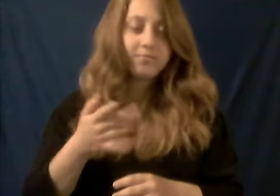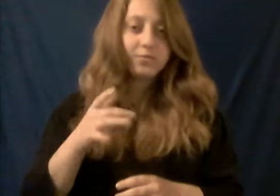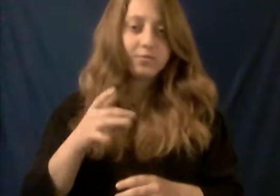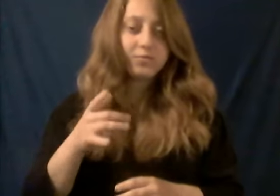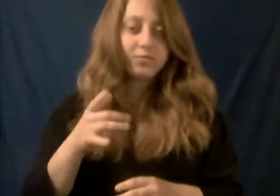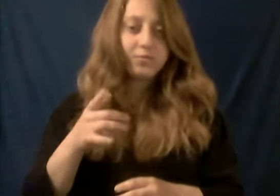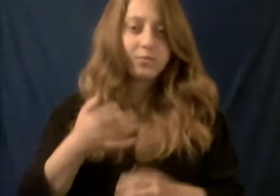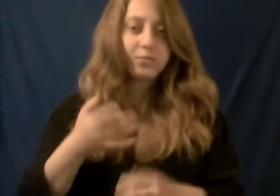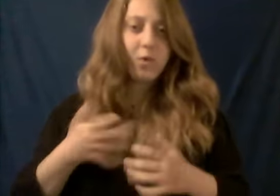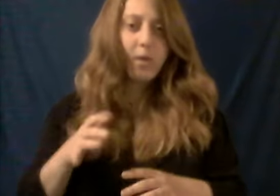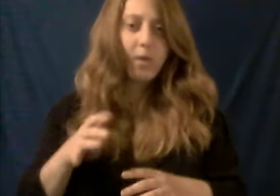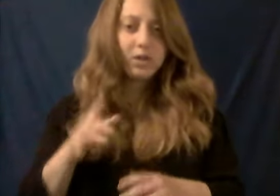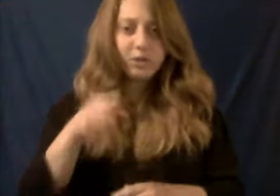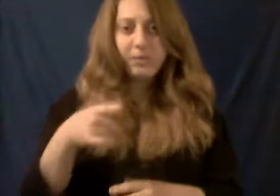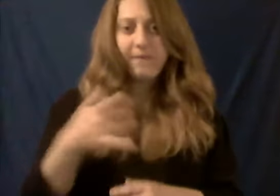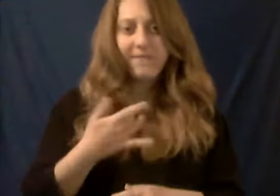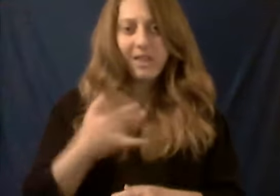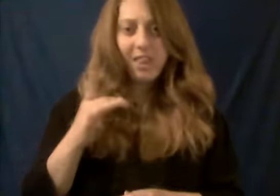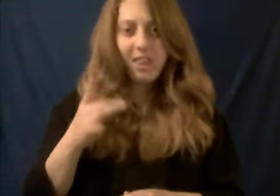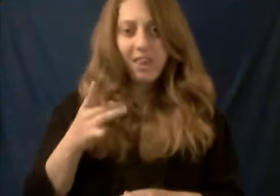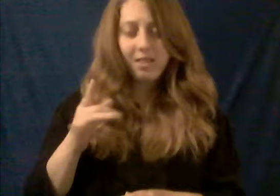based on your qualifications.